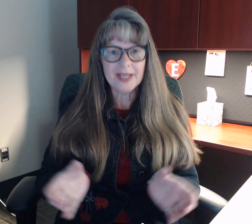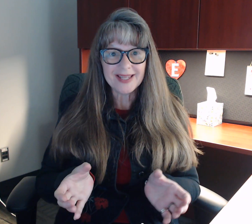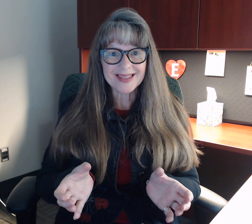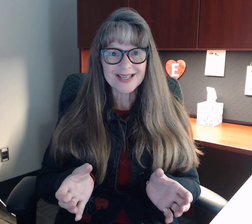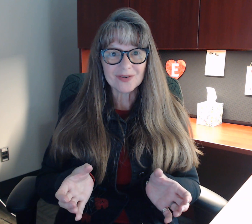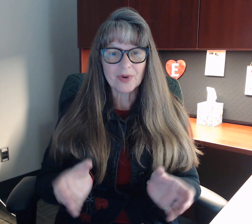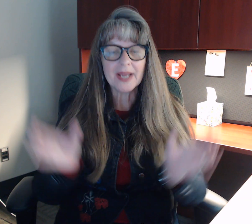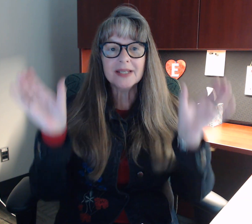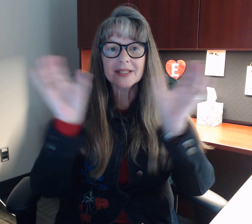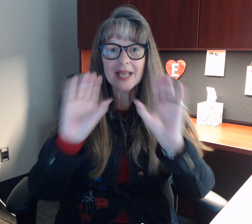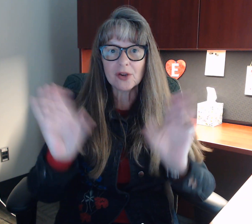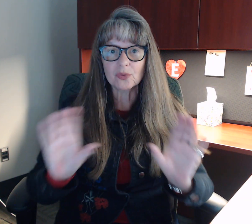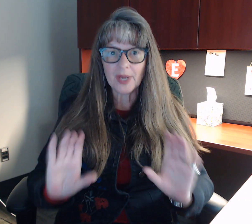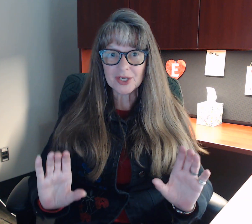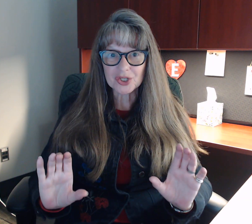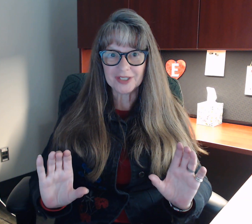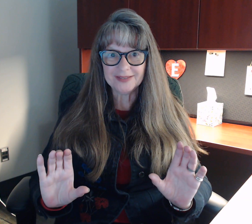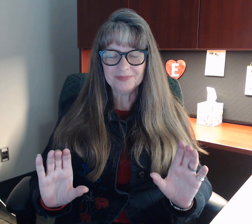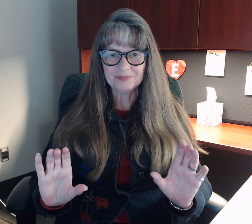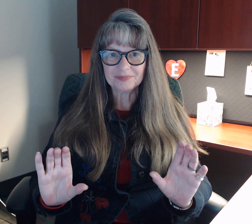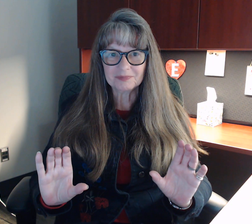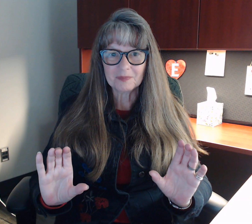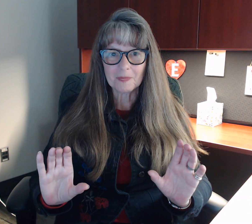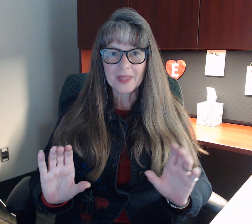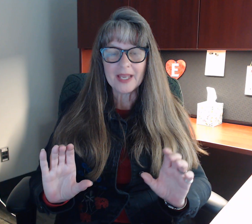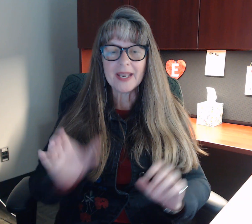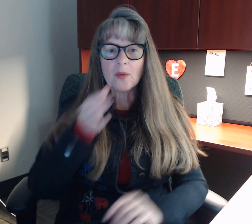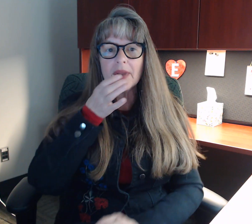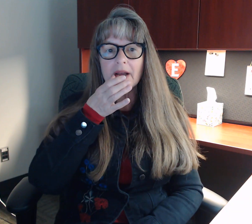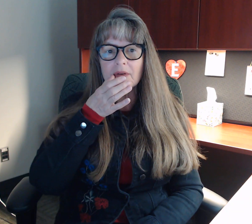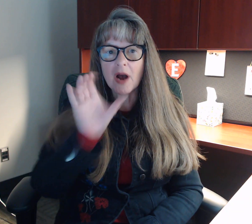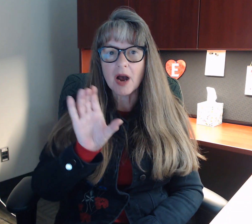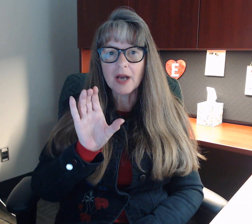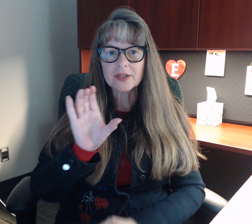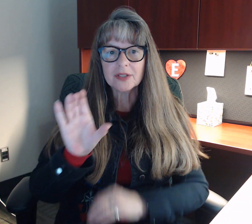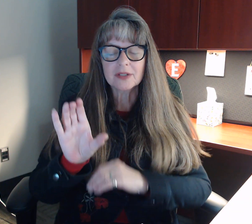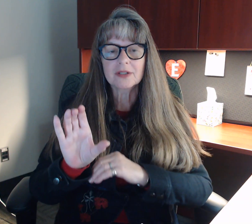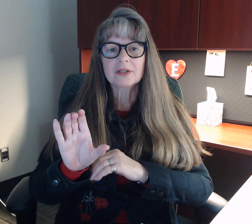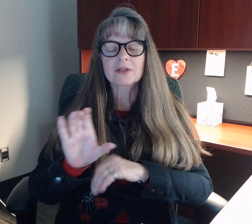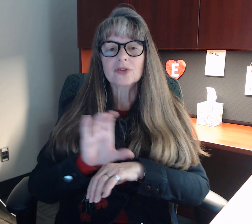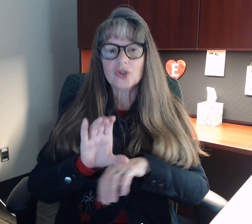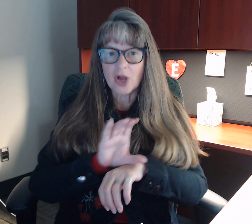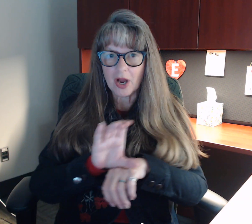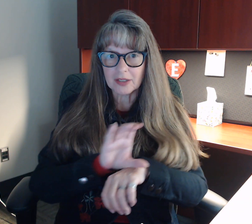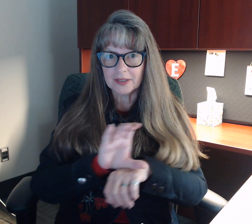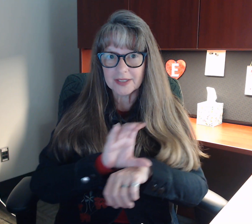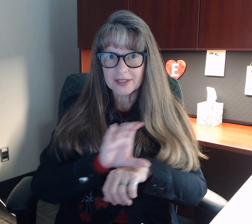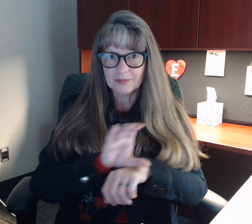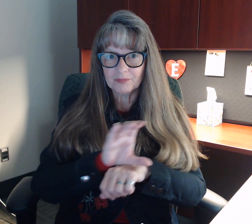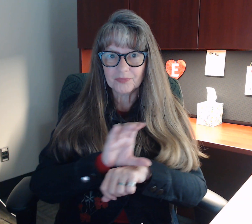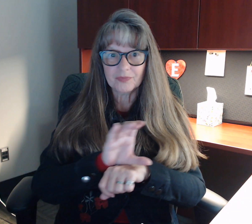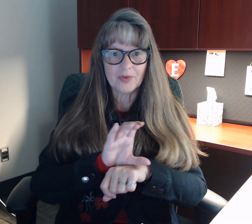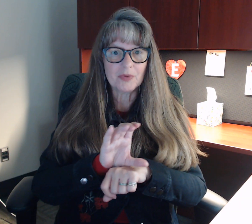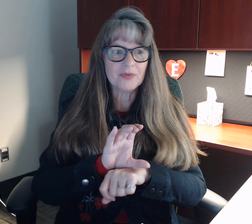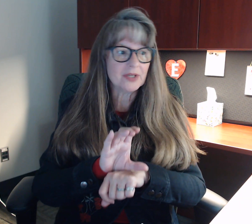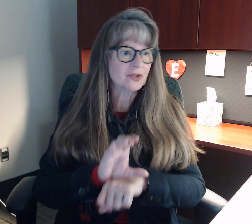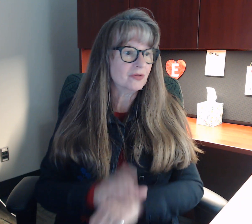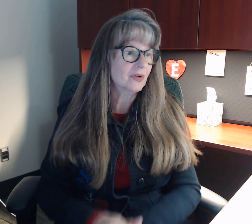wreath, right? Decoration. Now we have hot chocolate. And we've done those